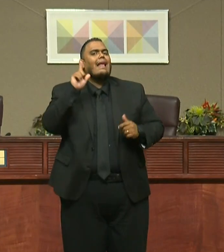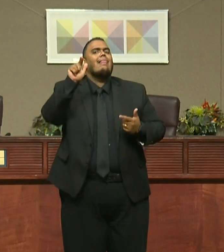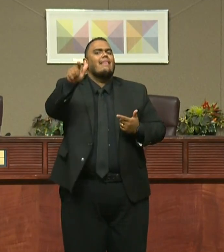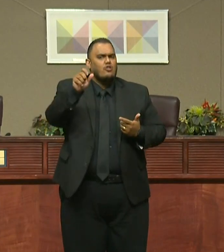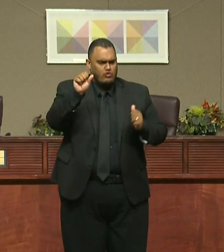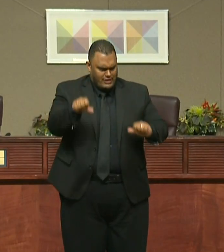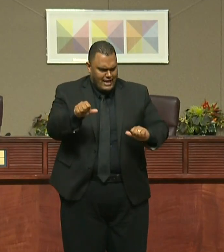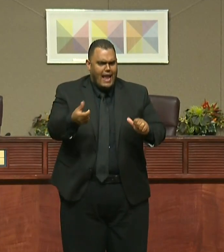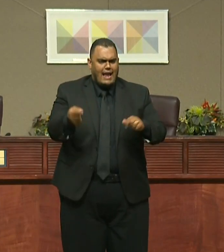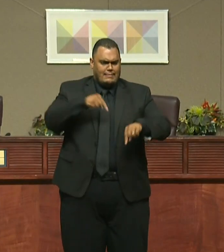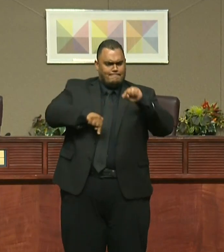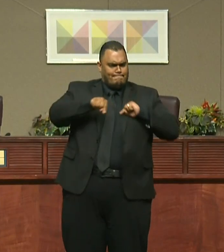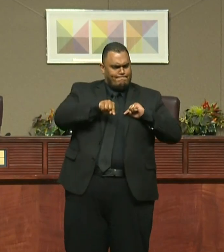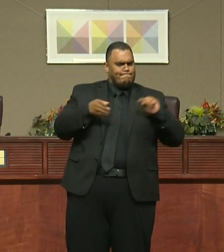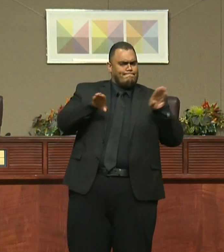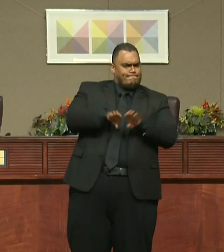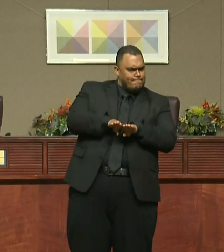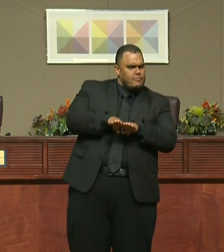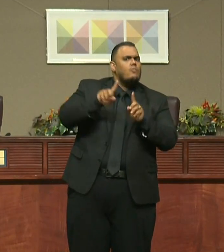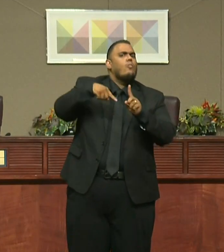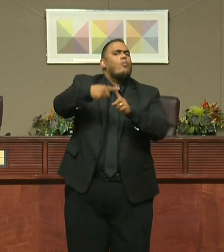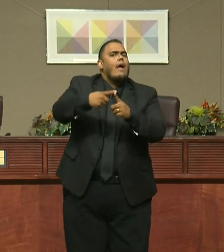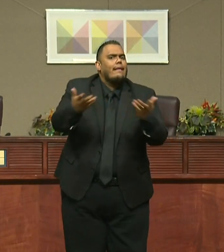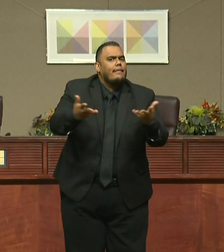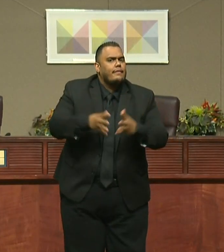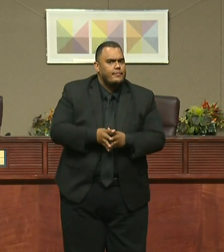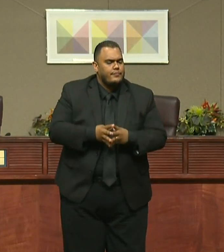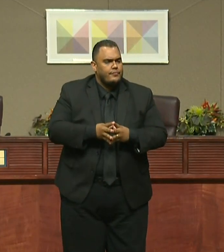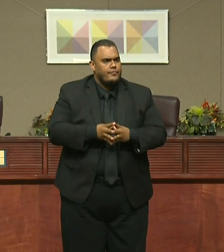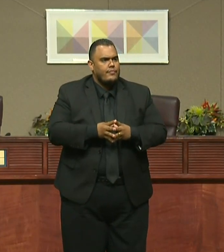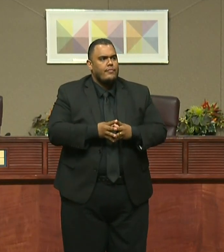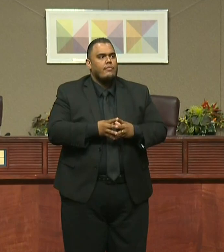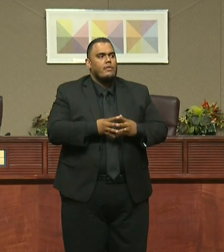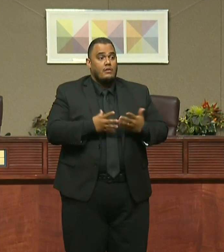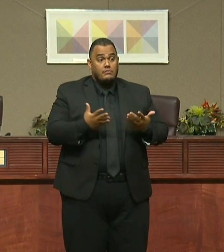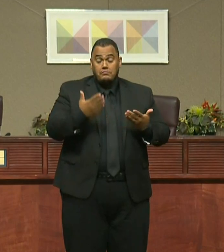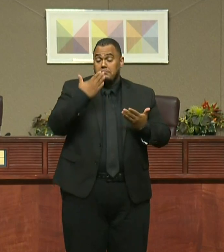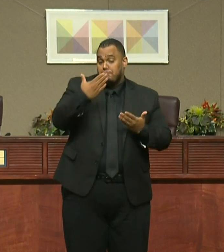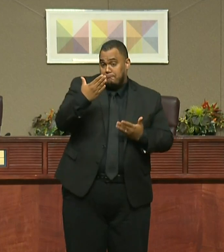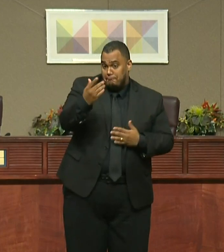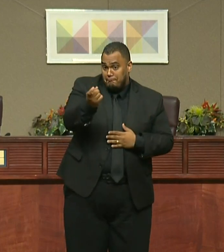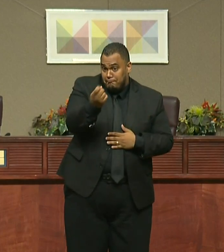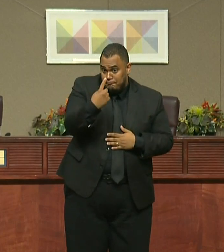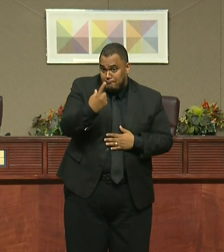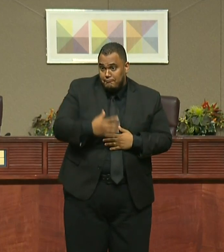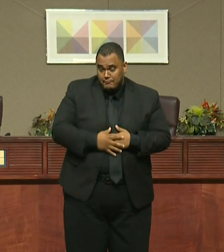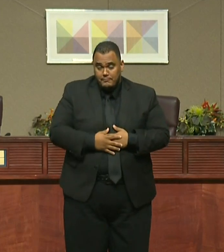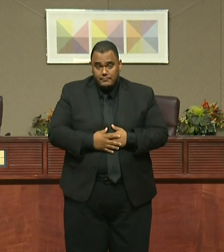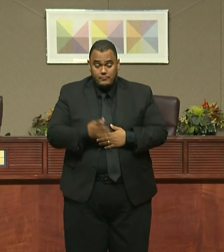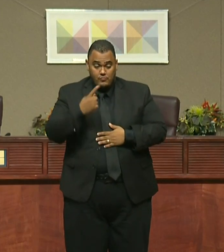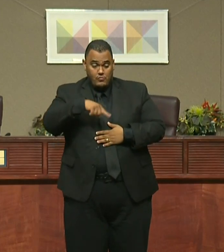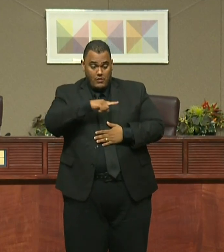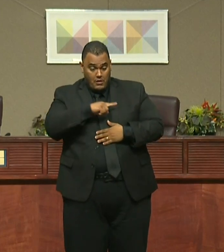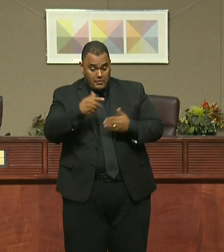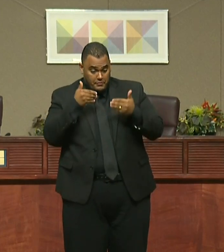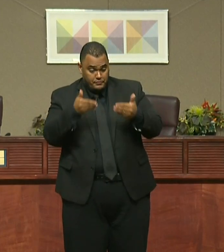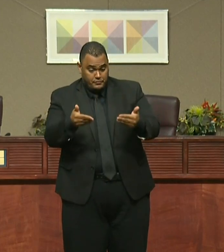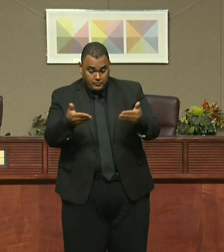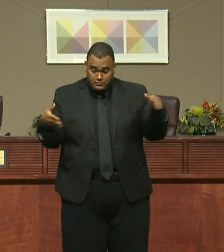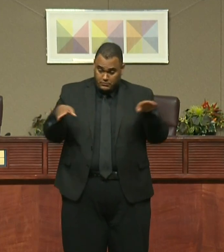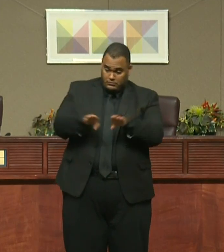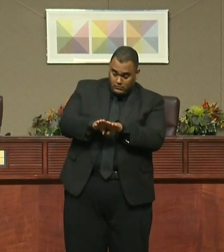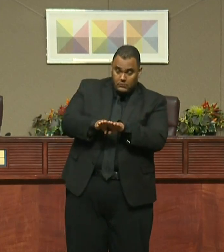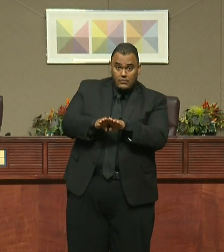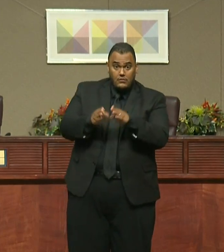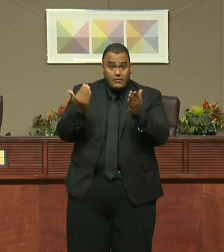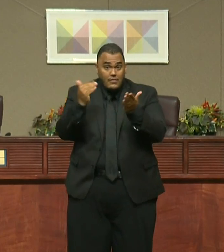decisions to go back and shut down again? It's a fair question. Do we shut down again? Is it time to